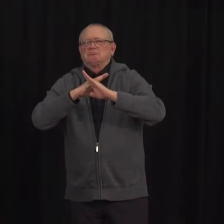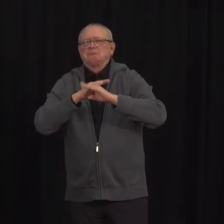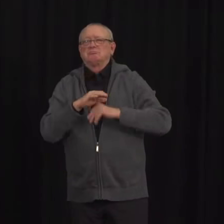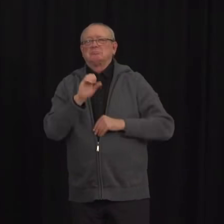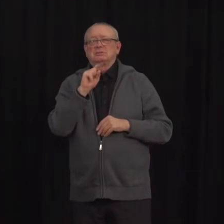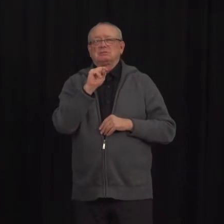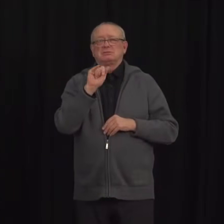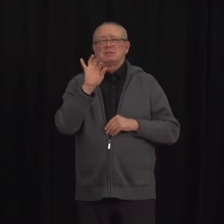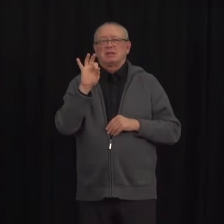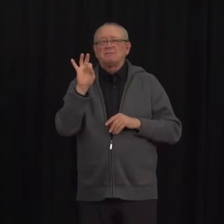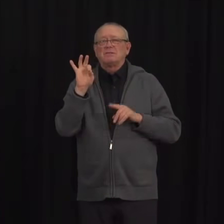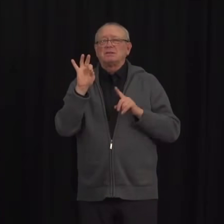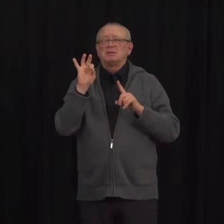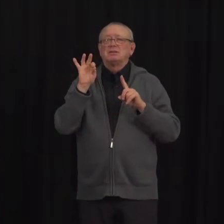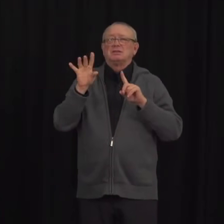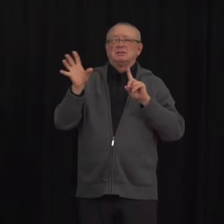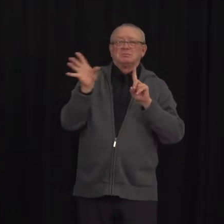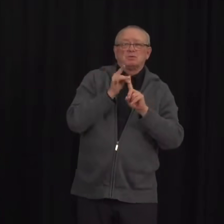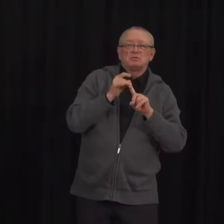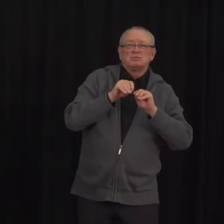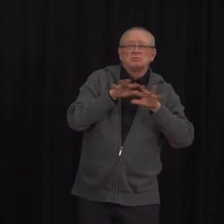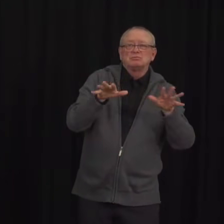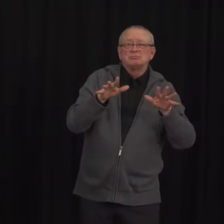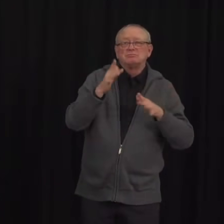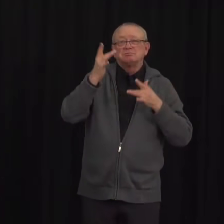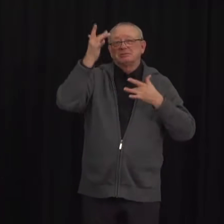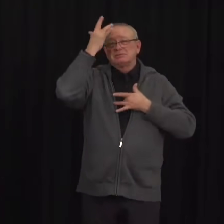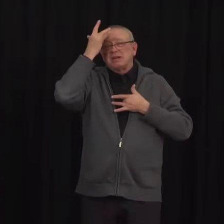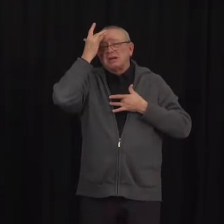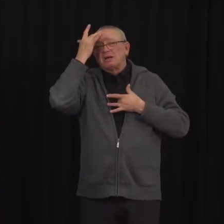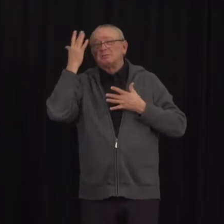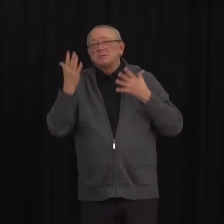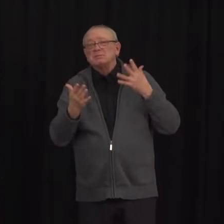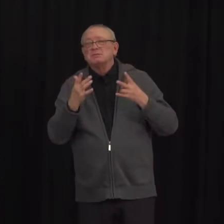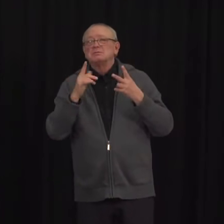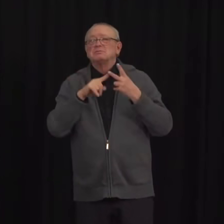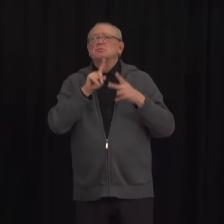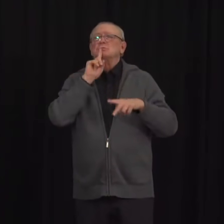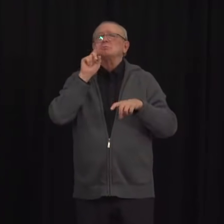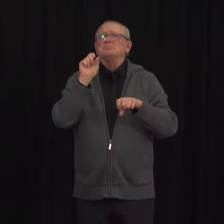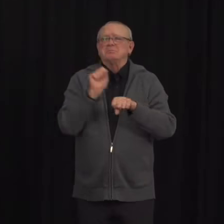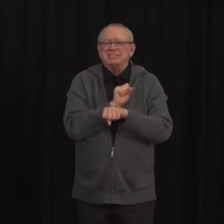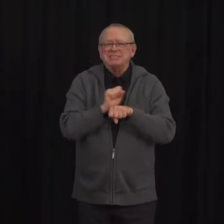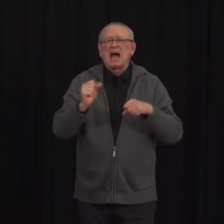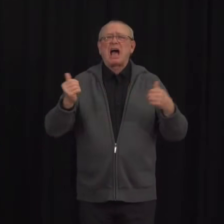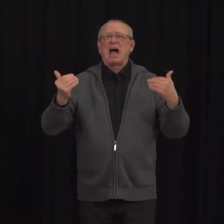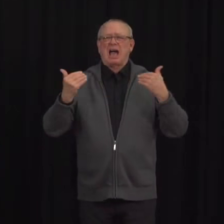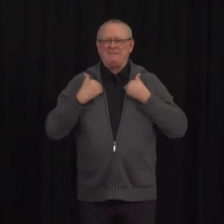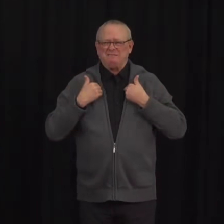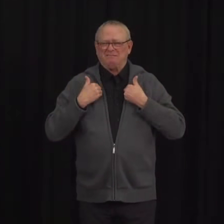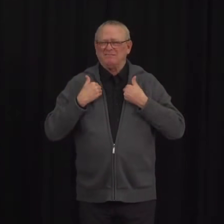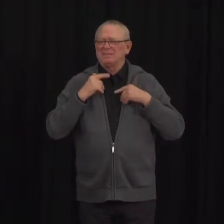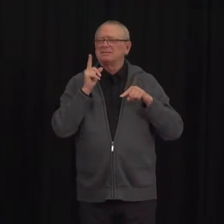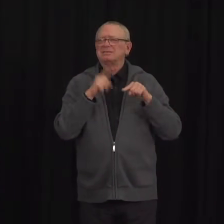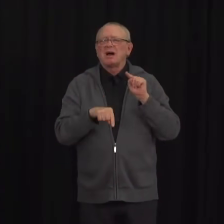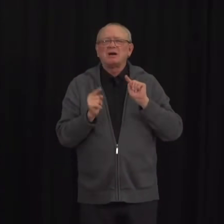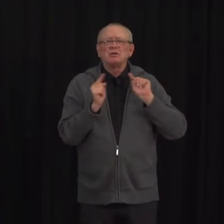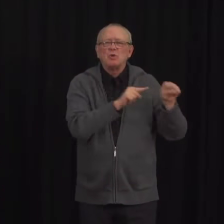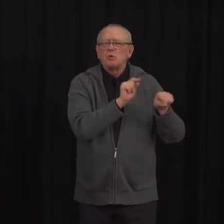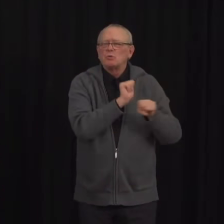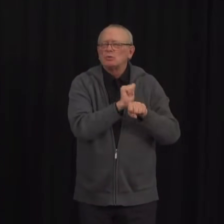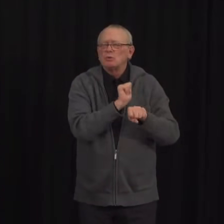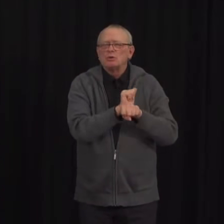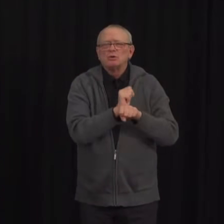COVID, staff who have symptoms that could be COVID, and staff who have COVID are not available to work. As